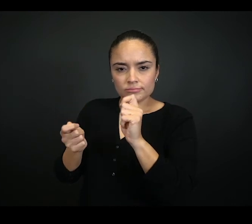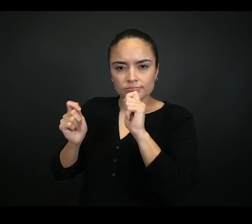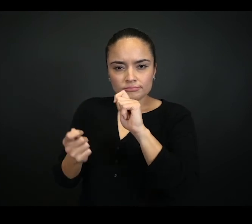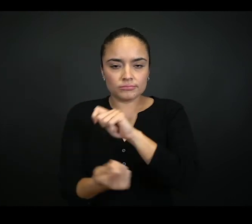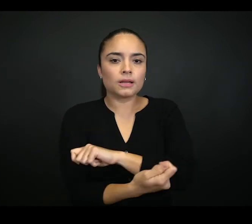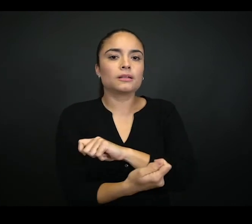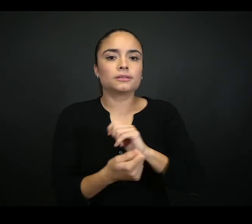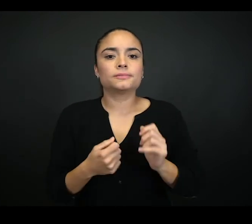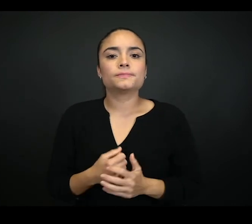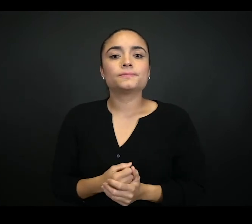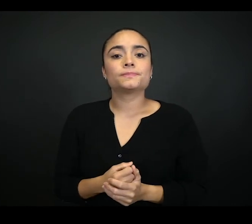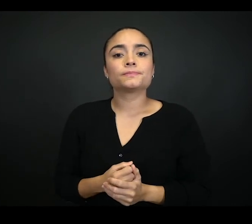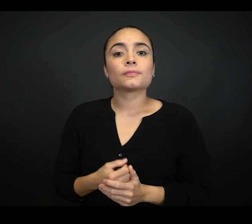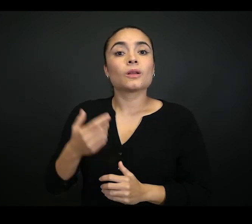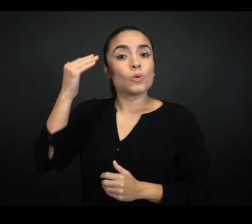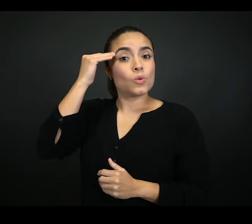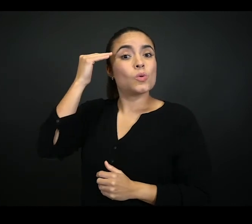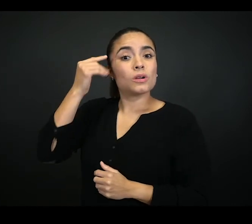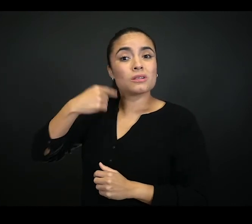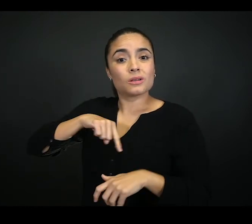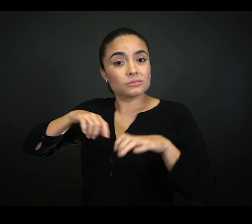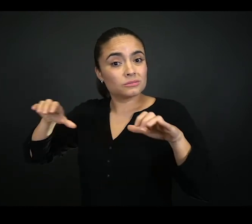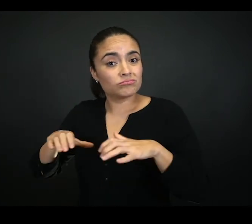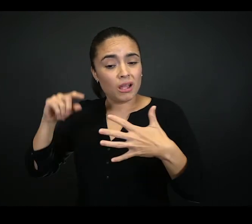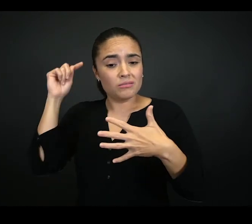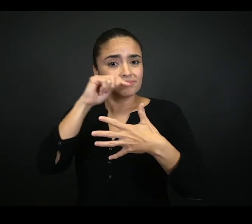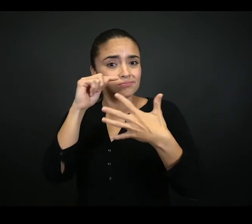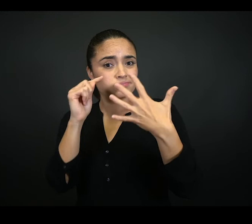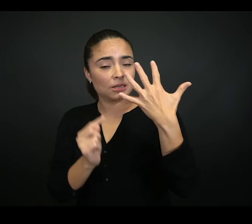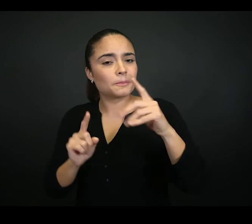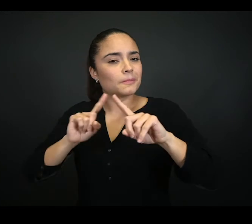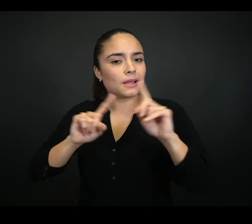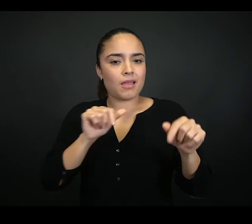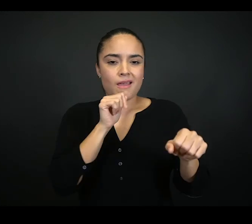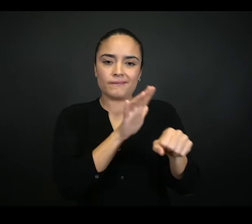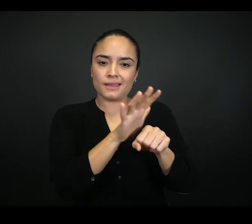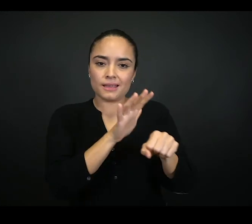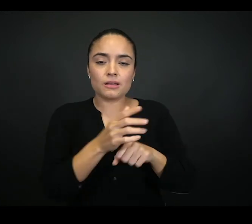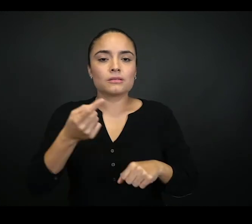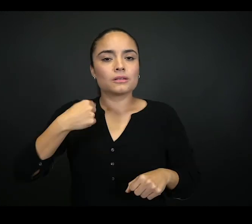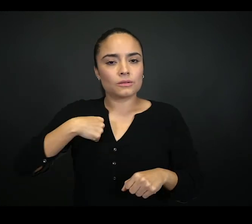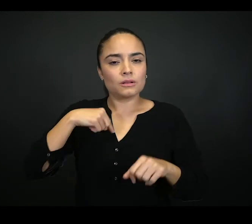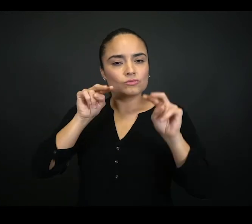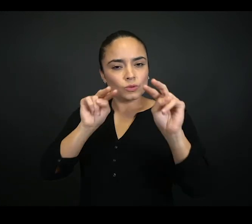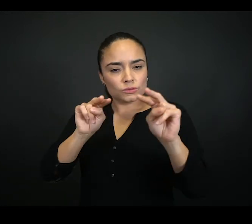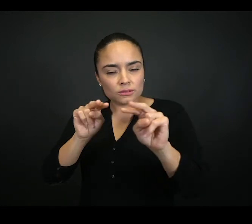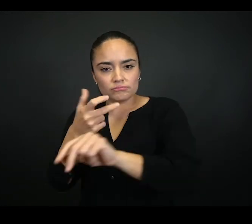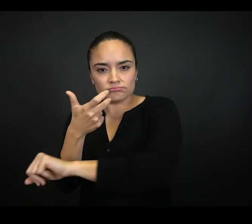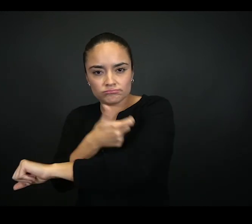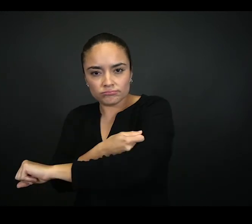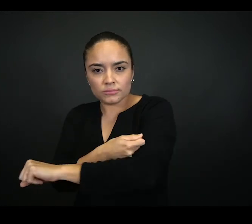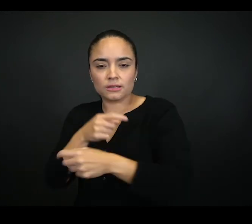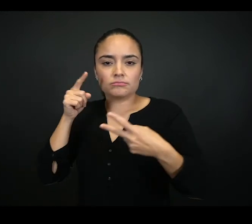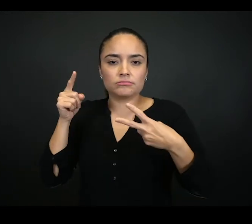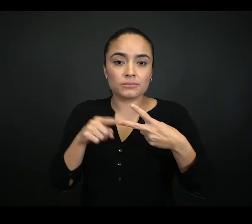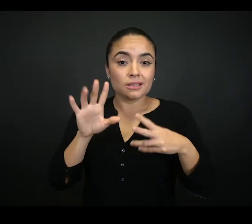doing enough. So we have supervised consumption. We have 9 sites. There's a cap of 21 that the